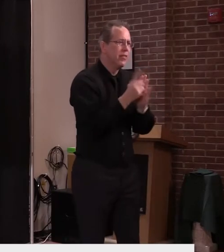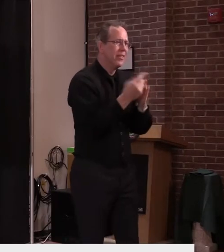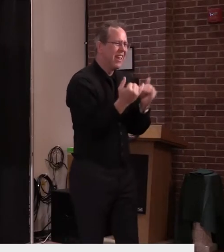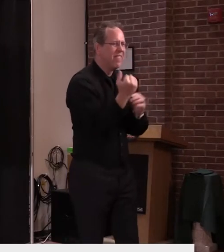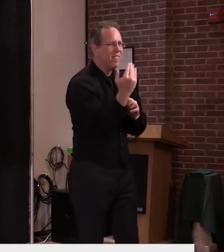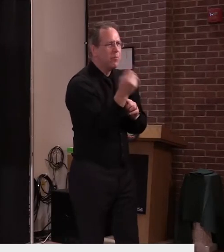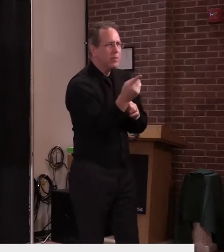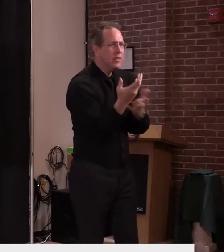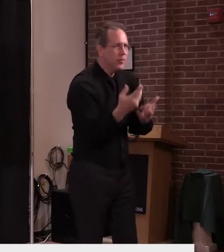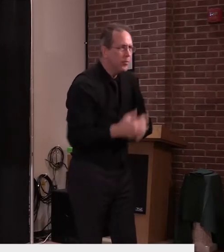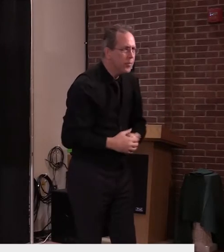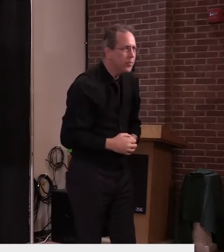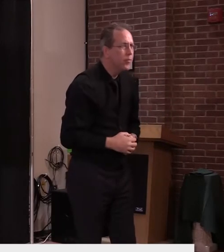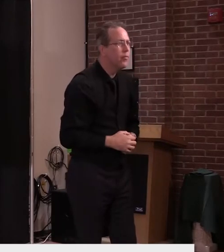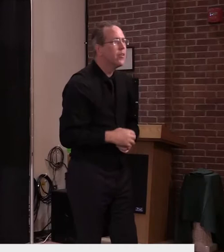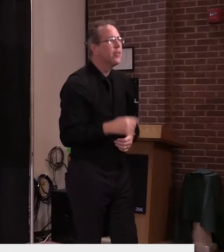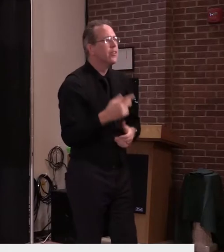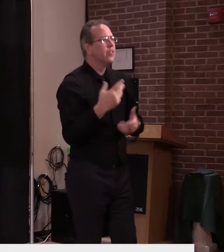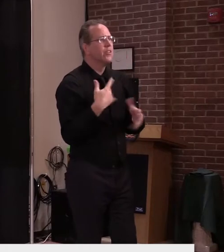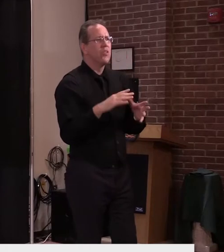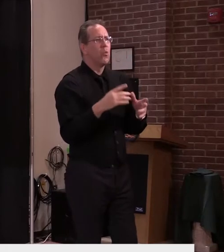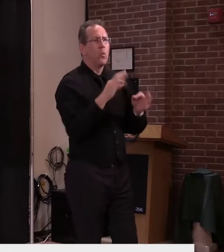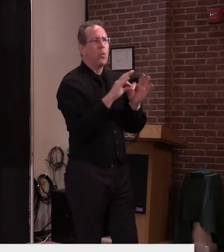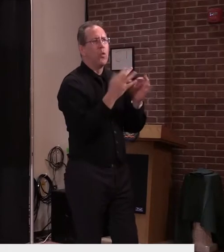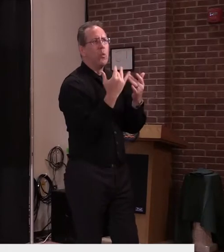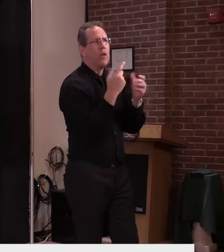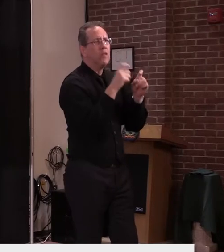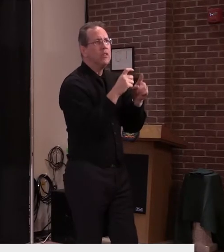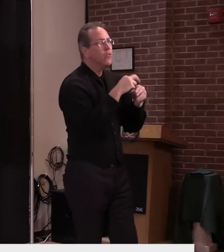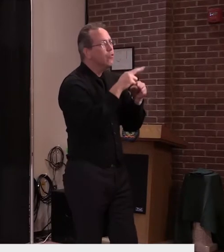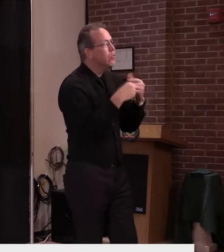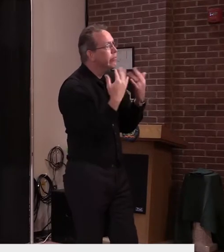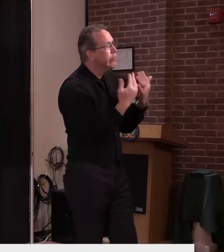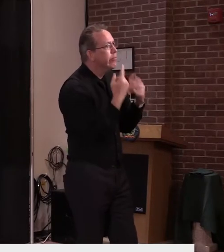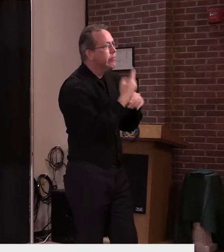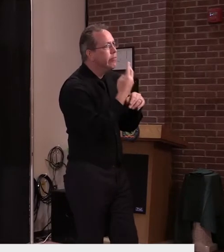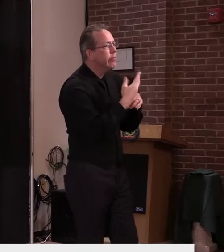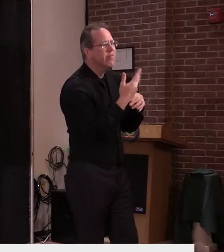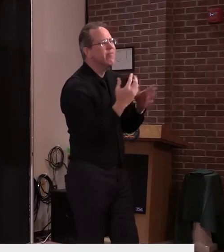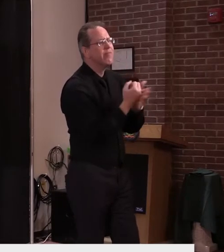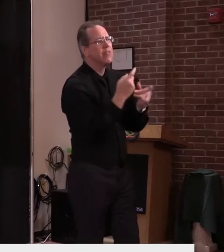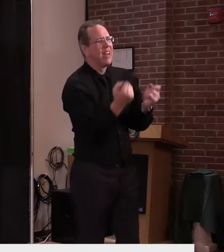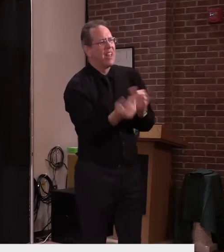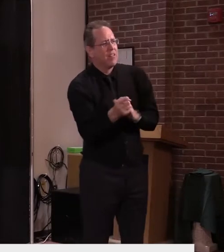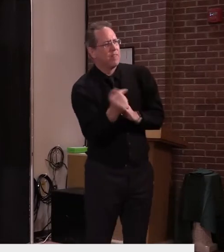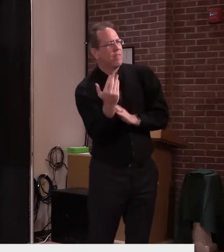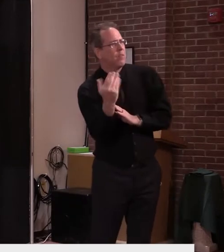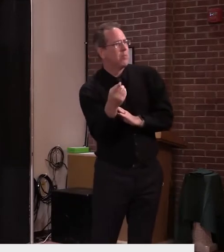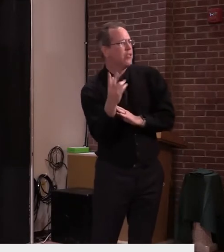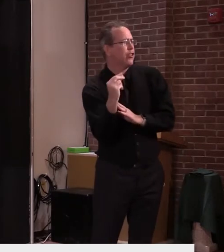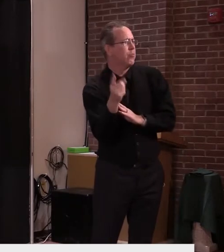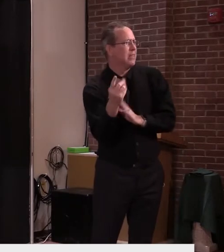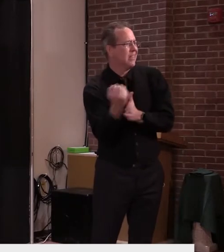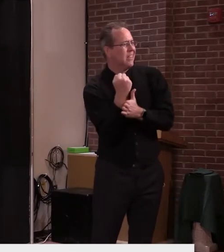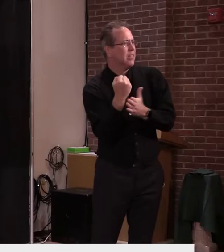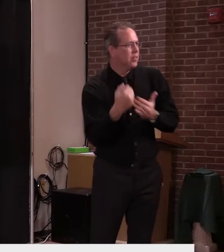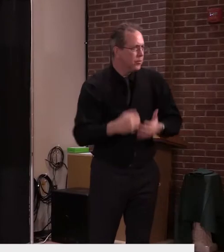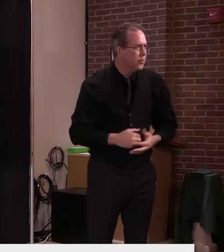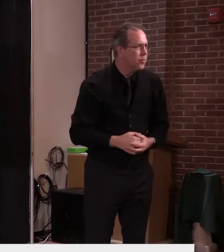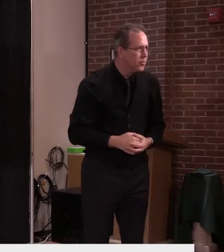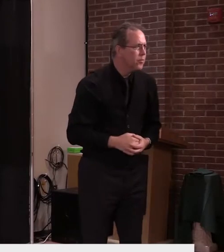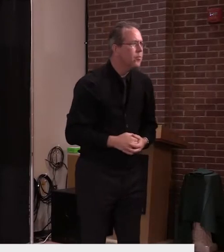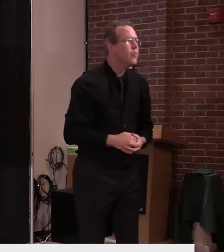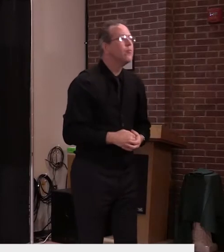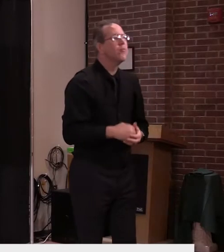later. My announcement on Friday could have contained more specificity, so I thought I would explain